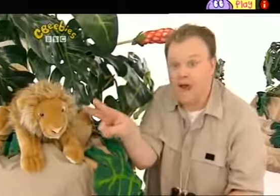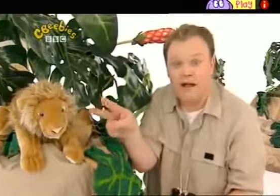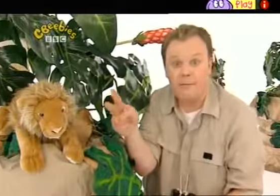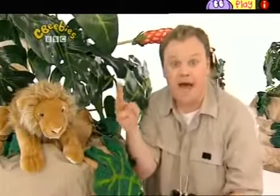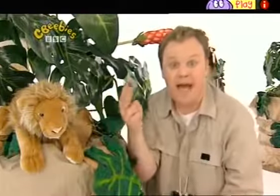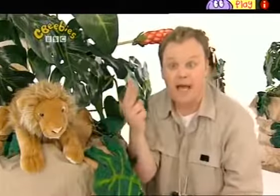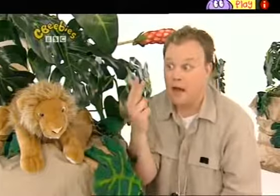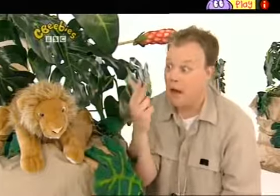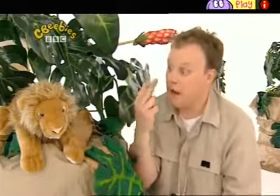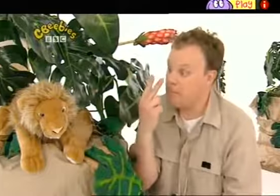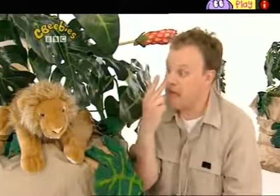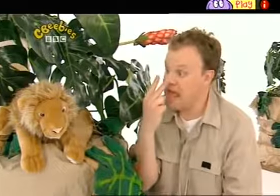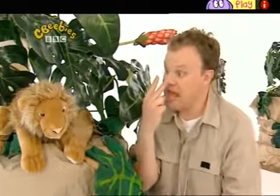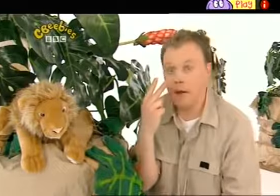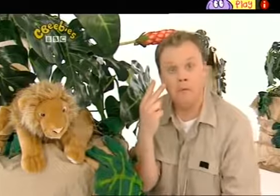staring back at me.